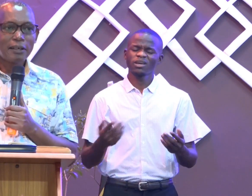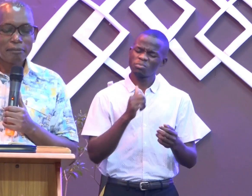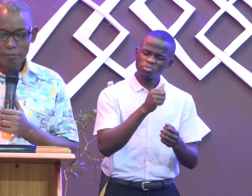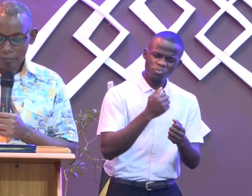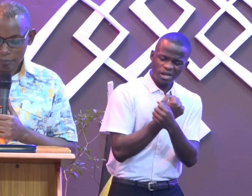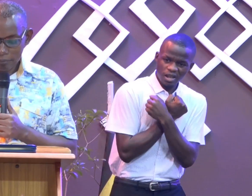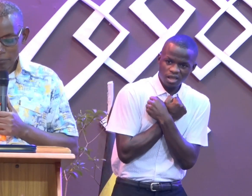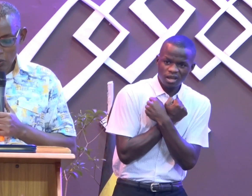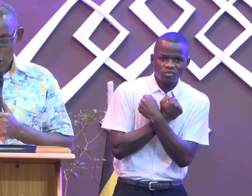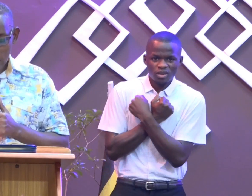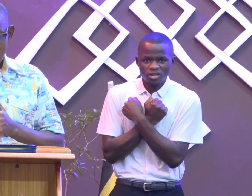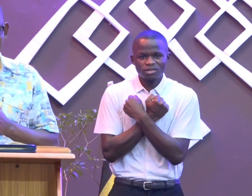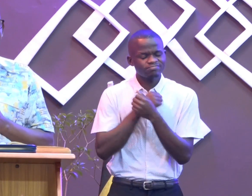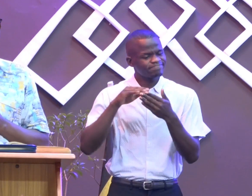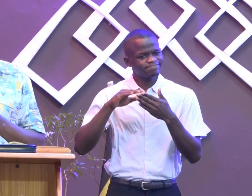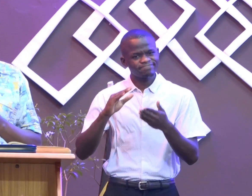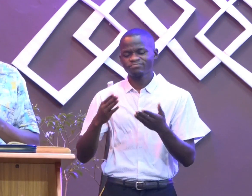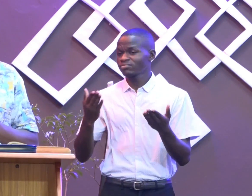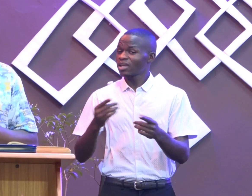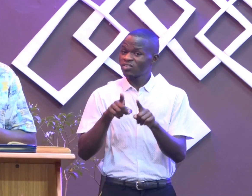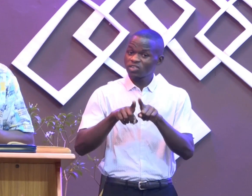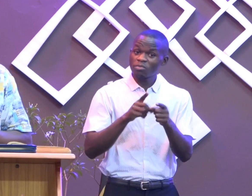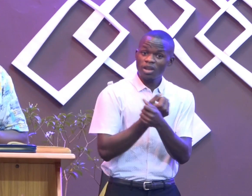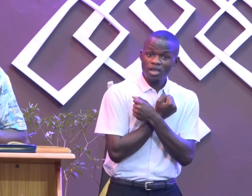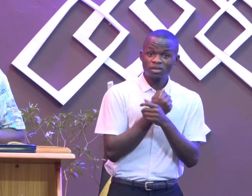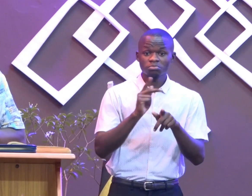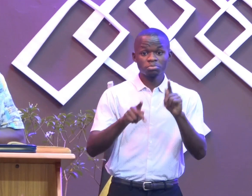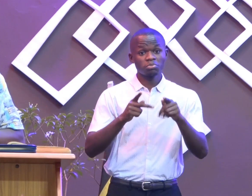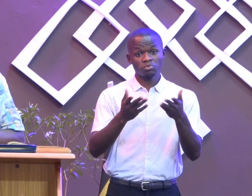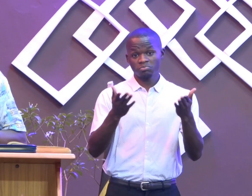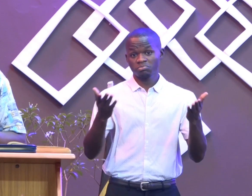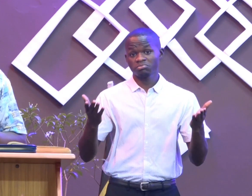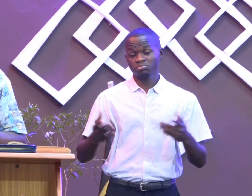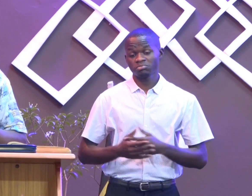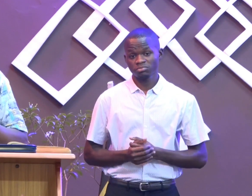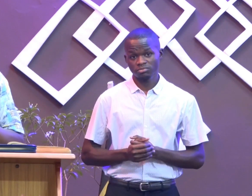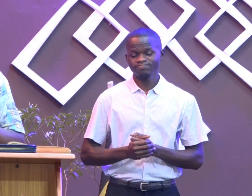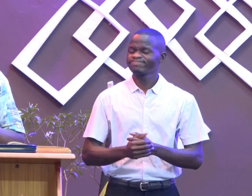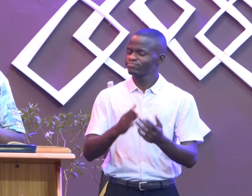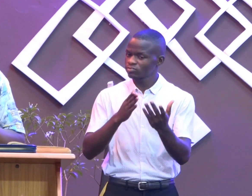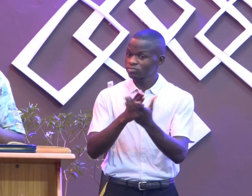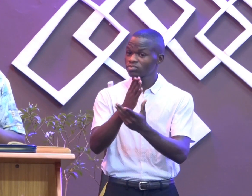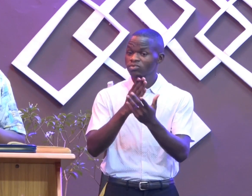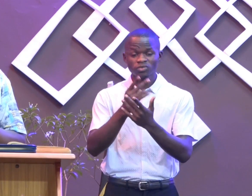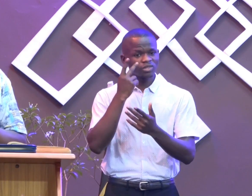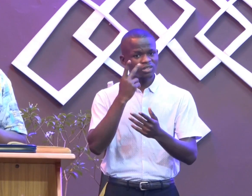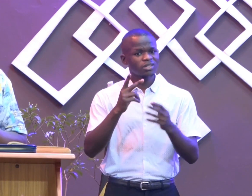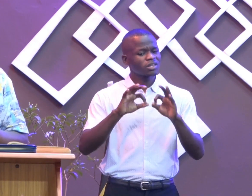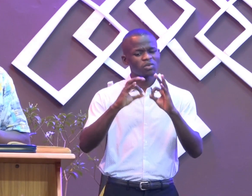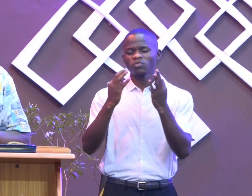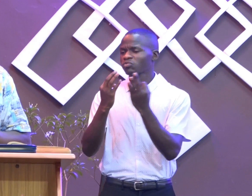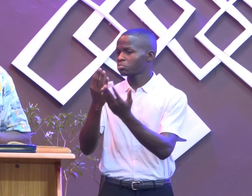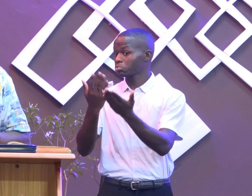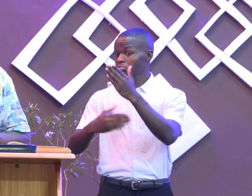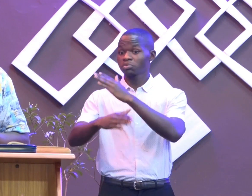Abeyagala. They love each other. Abagala abantu. That love the people. Dalanga family olaba Katonda yali